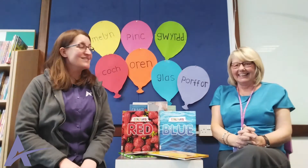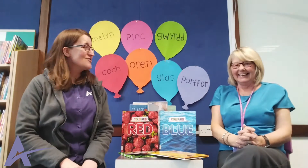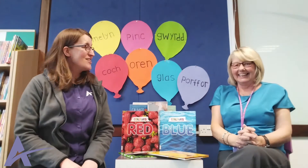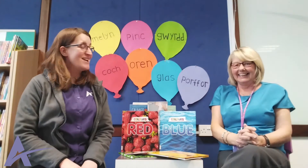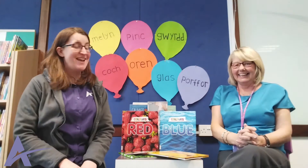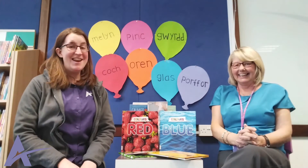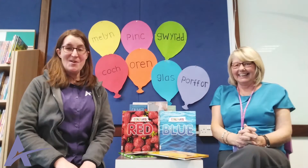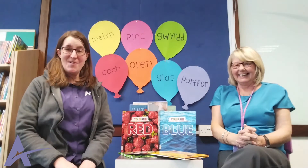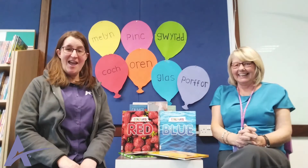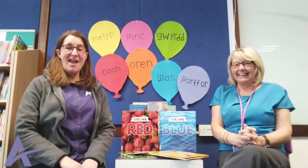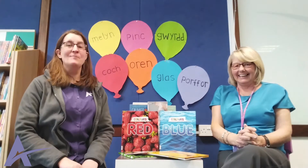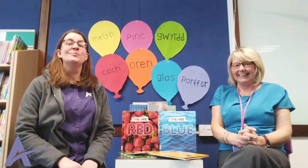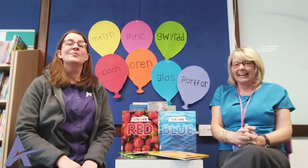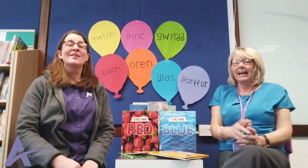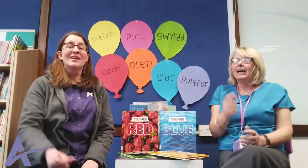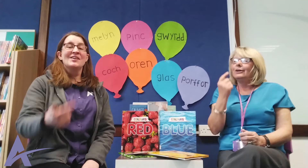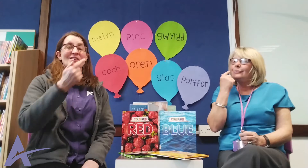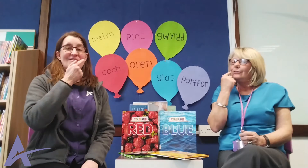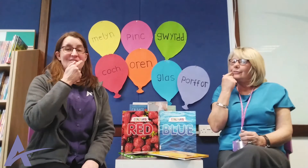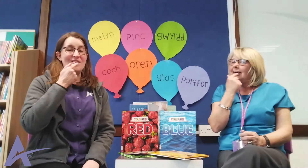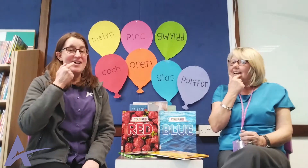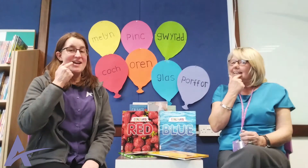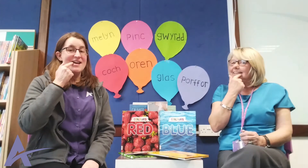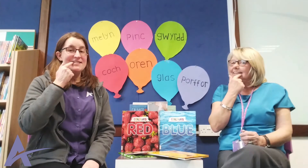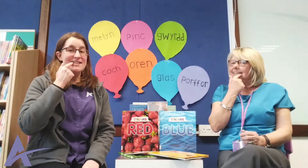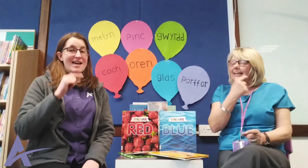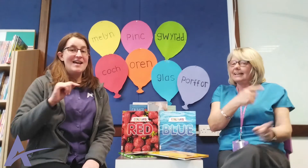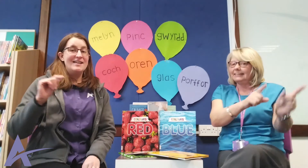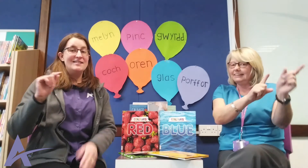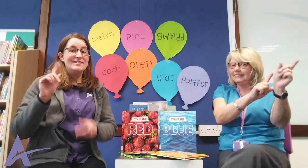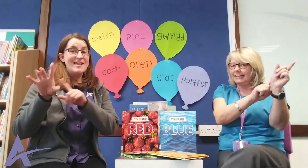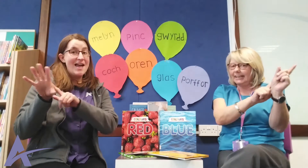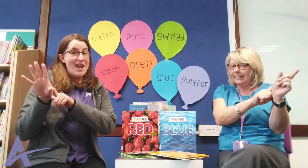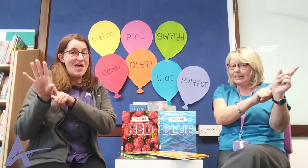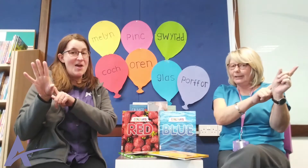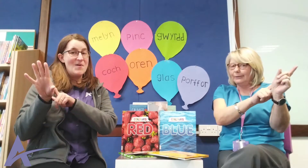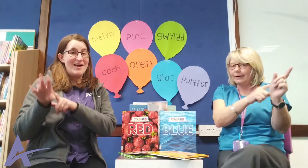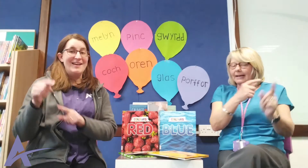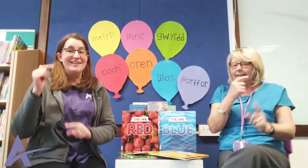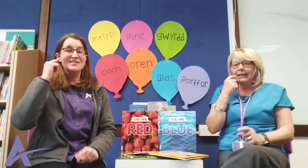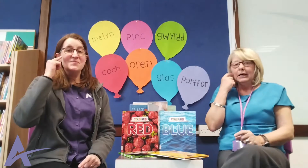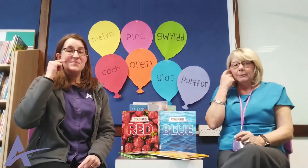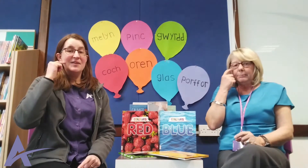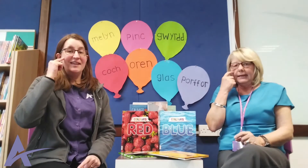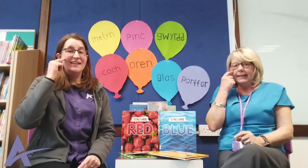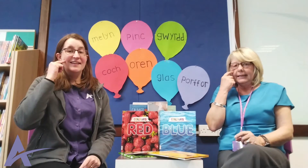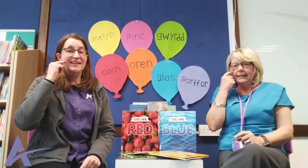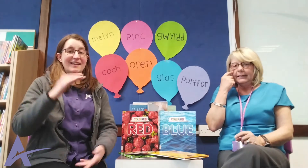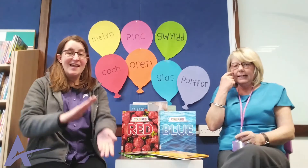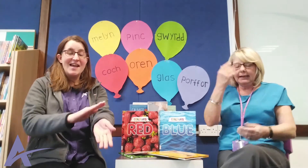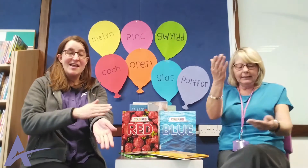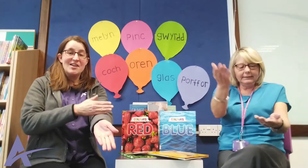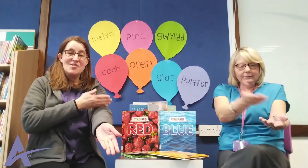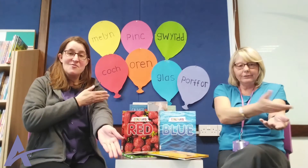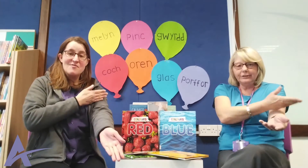try again. Okay. Red and yellow and pink and